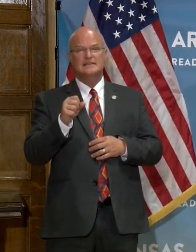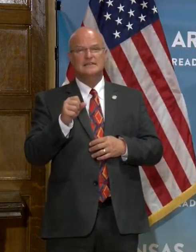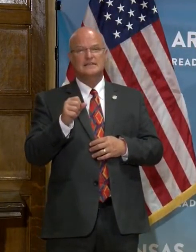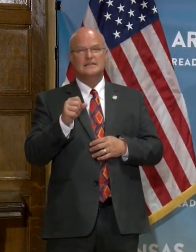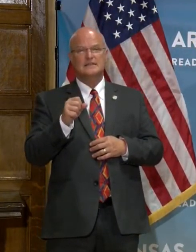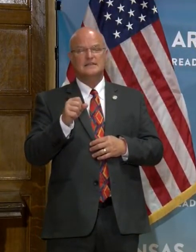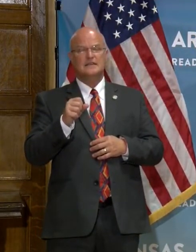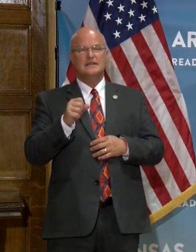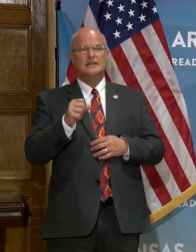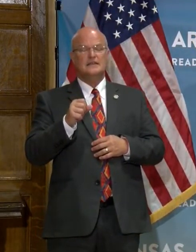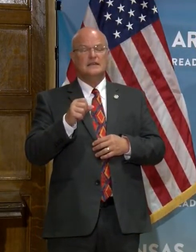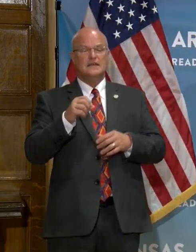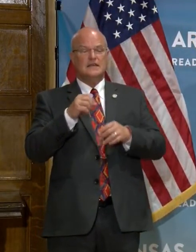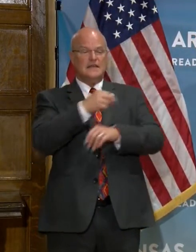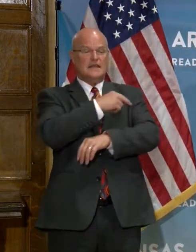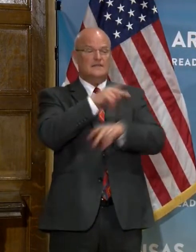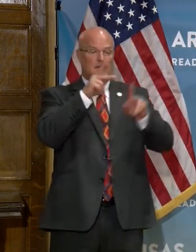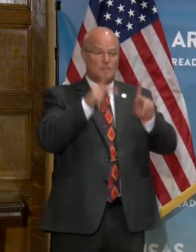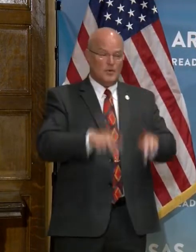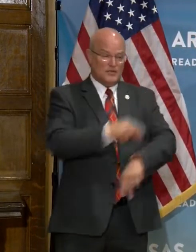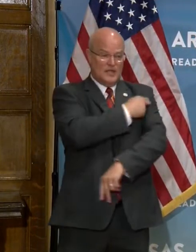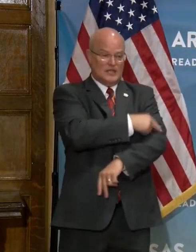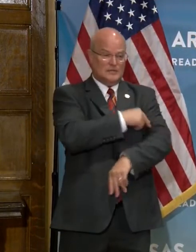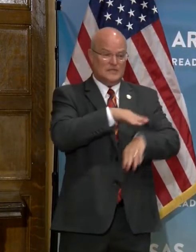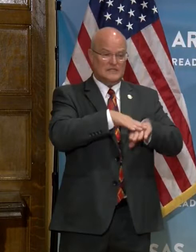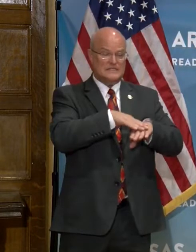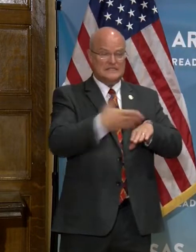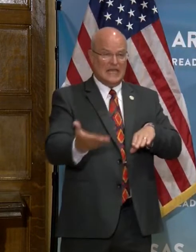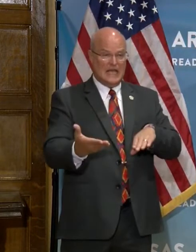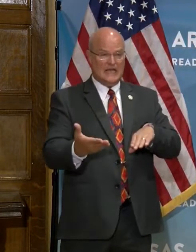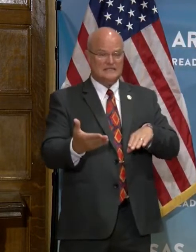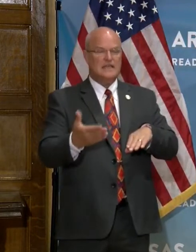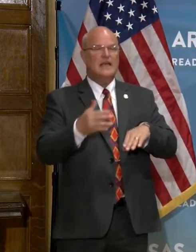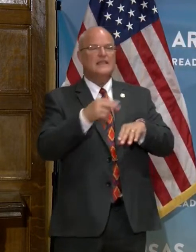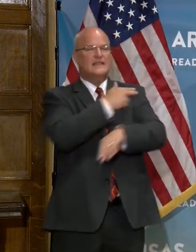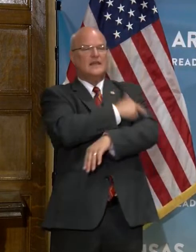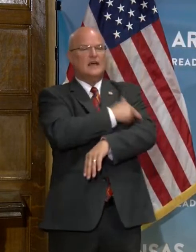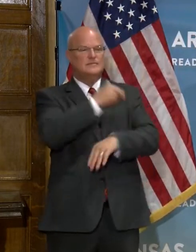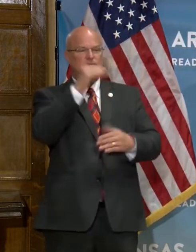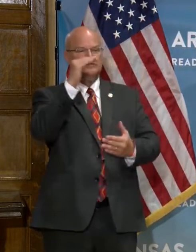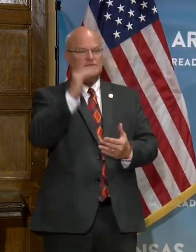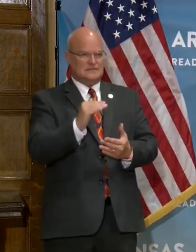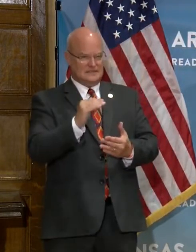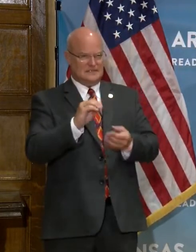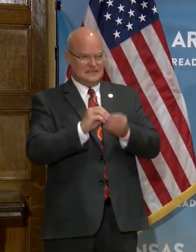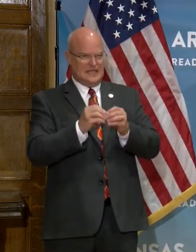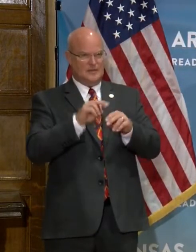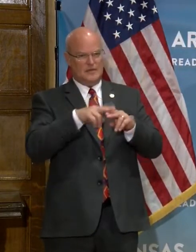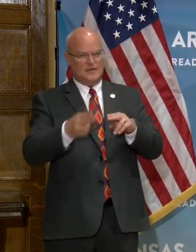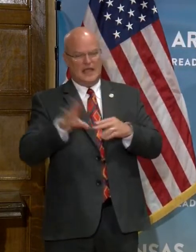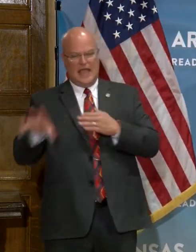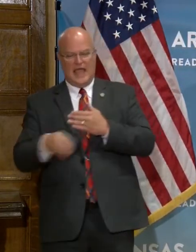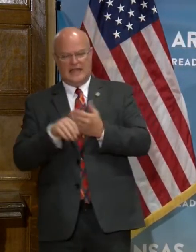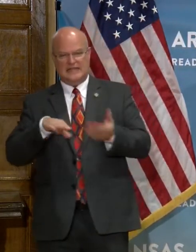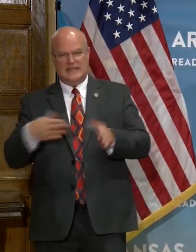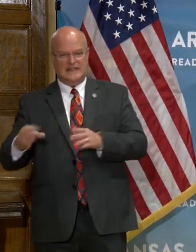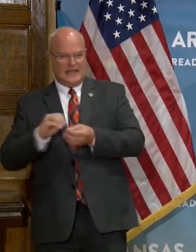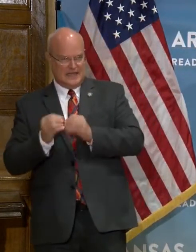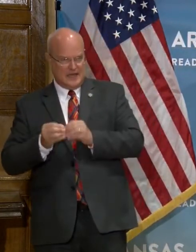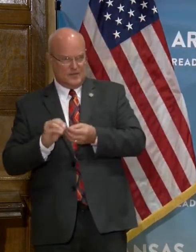if a patient in the hospital dies, then they're reduced from the current hospitalized number and they're added to the death